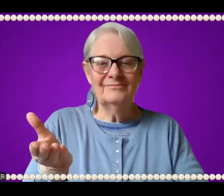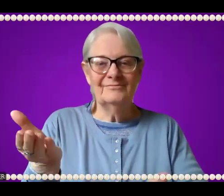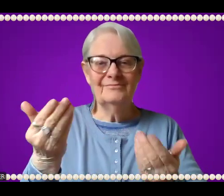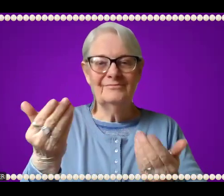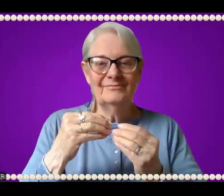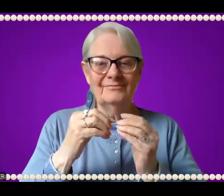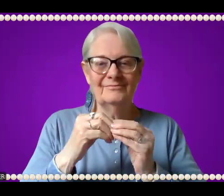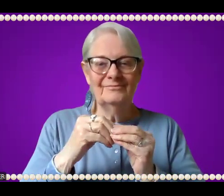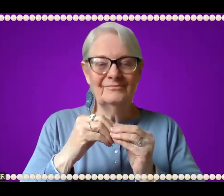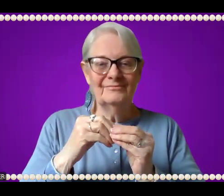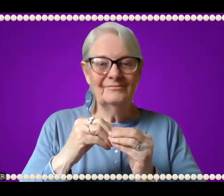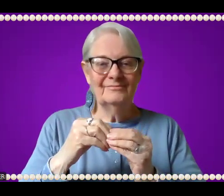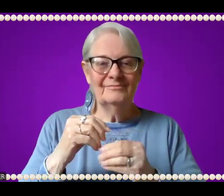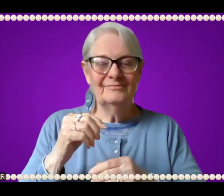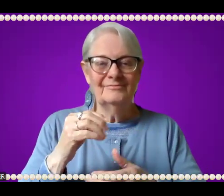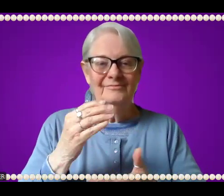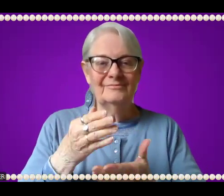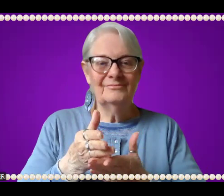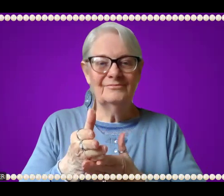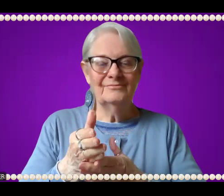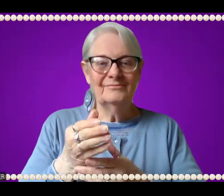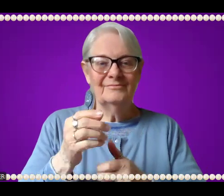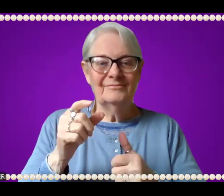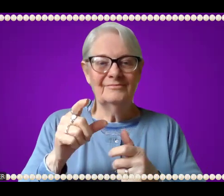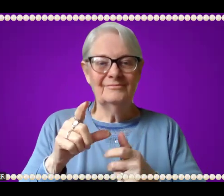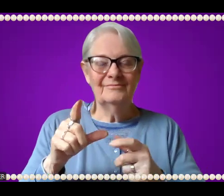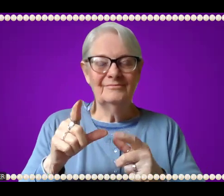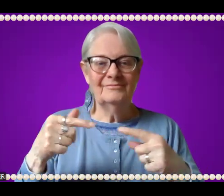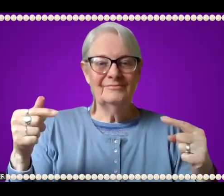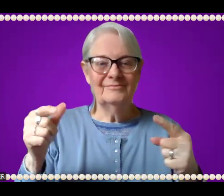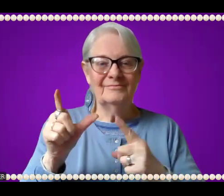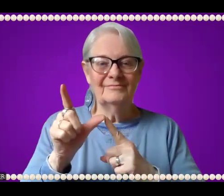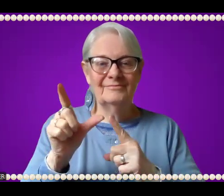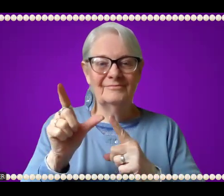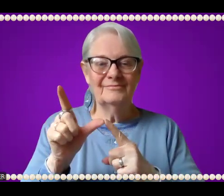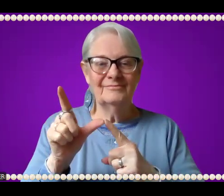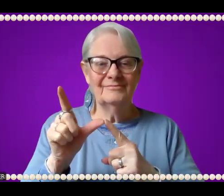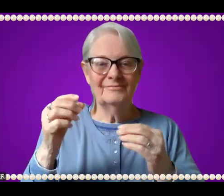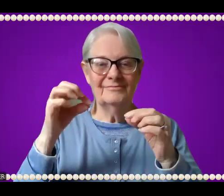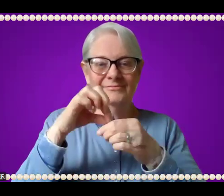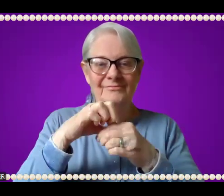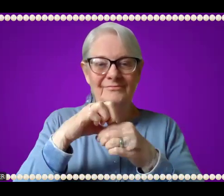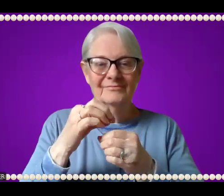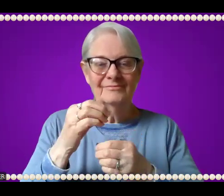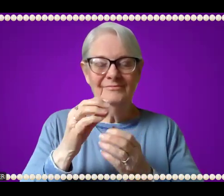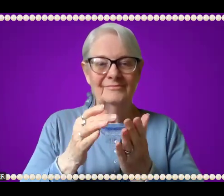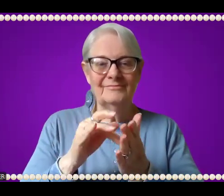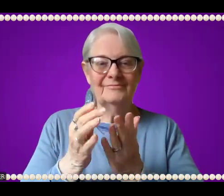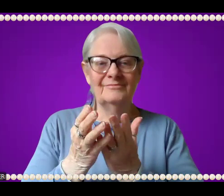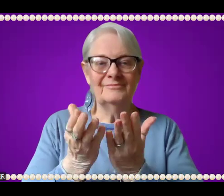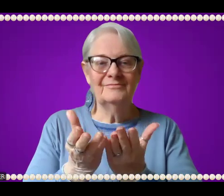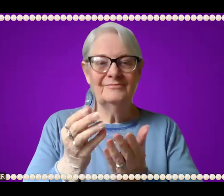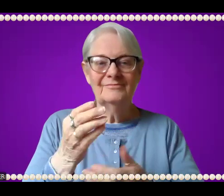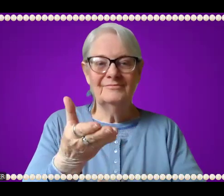week as we go through a different letter of the alphabet and see how it fits with Scripture. I'm Cathy Weaver,